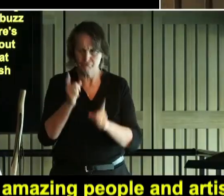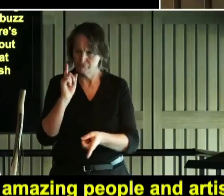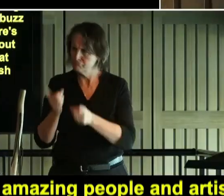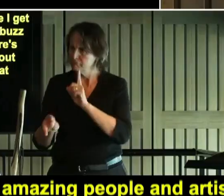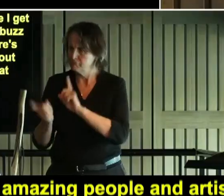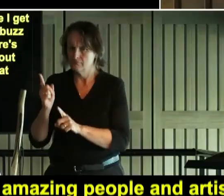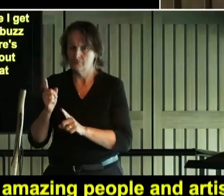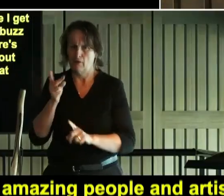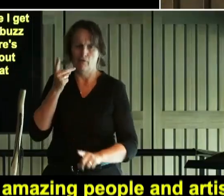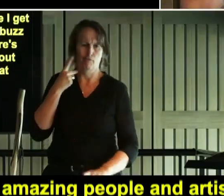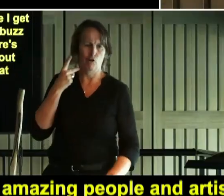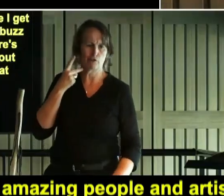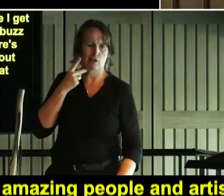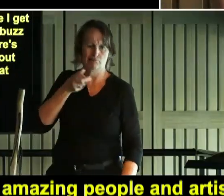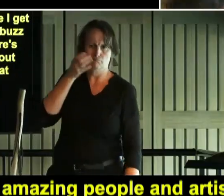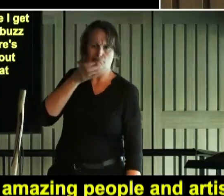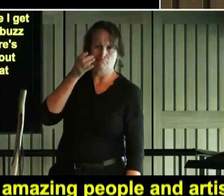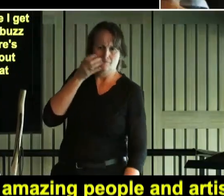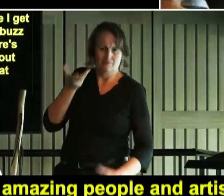Bottle of vodka.